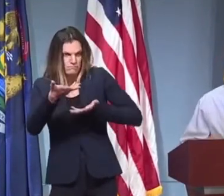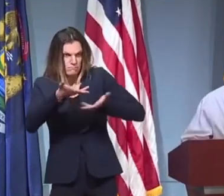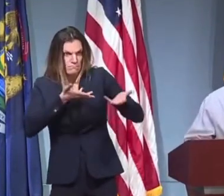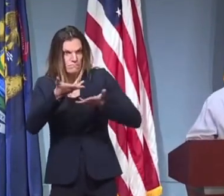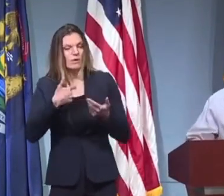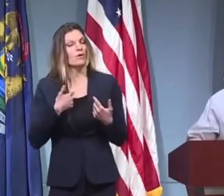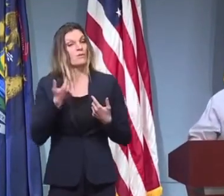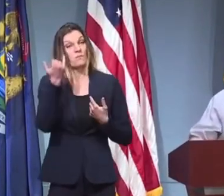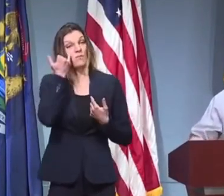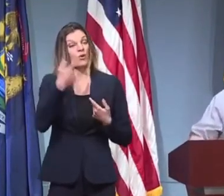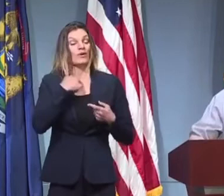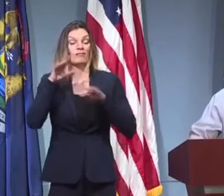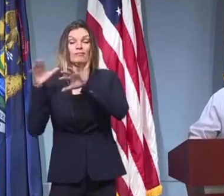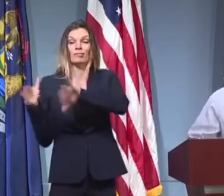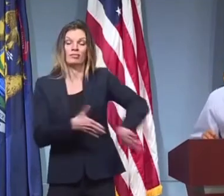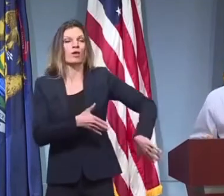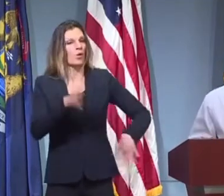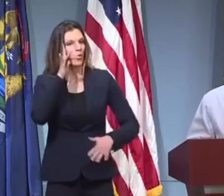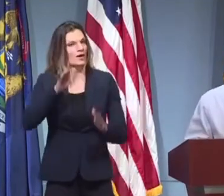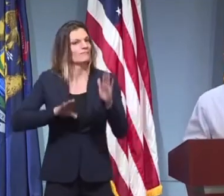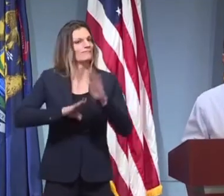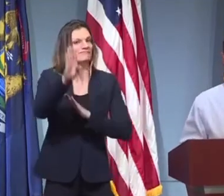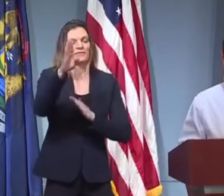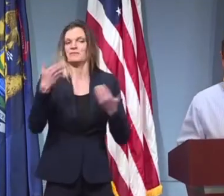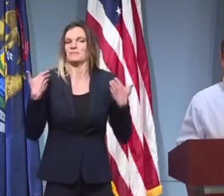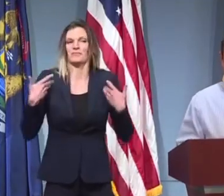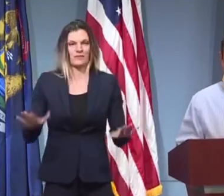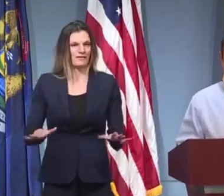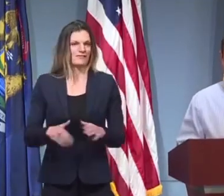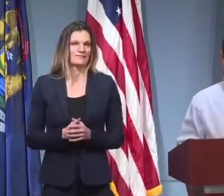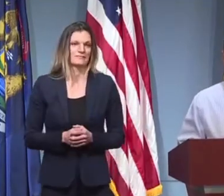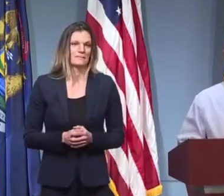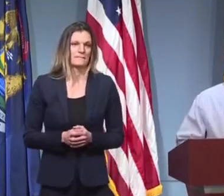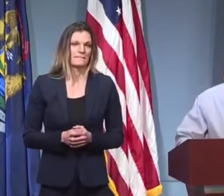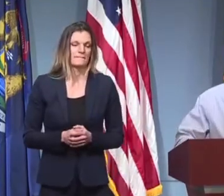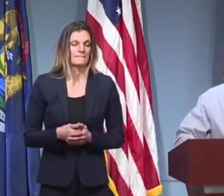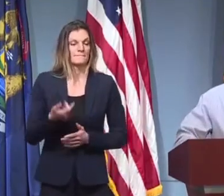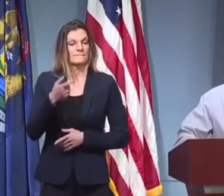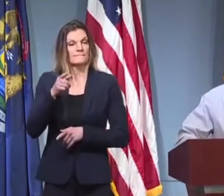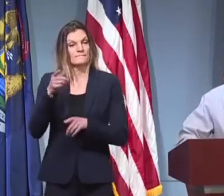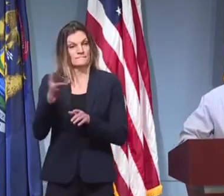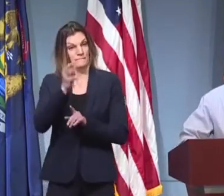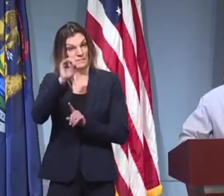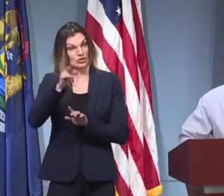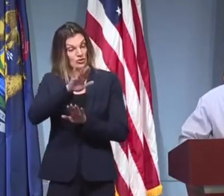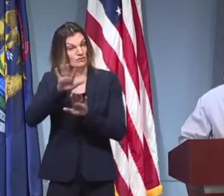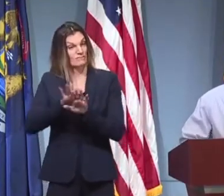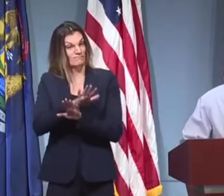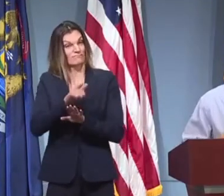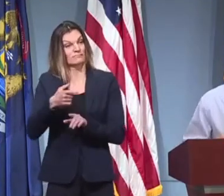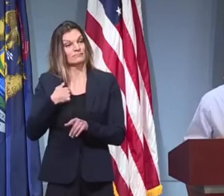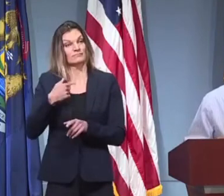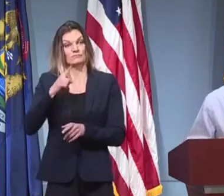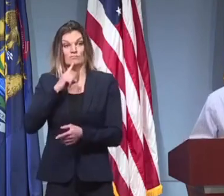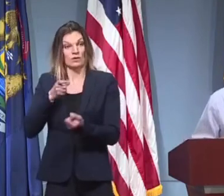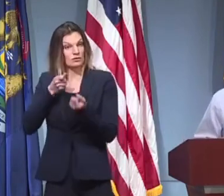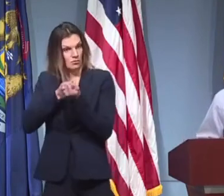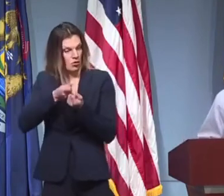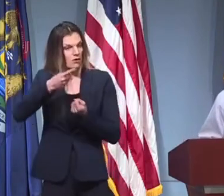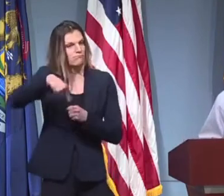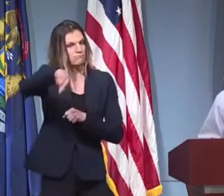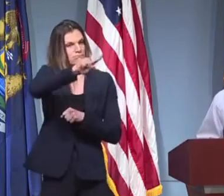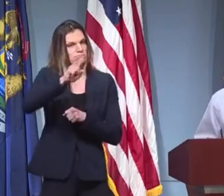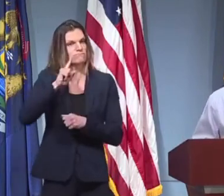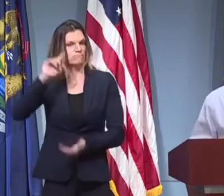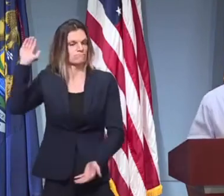COVID. As I mentioned, the labor agencies and others within the state of Michigan have continued to support these efforts.